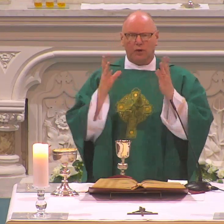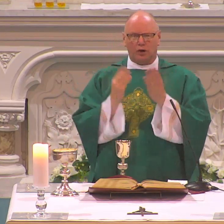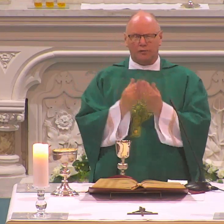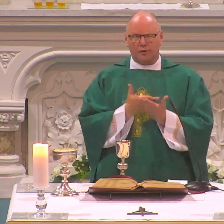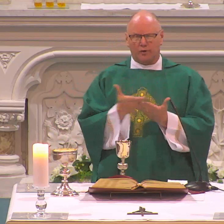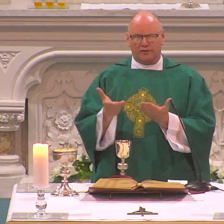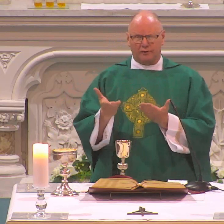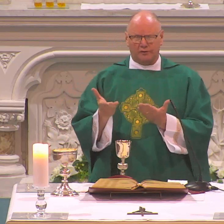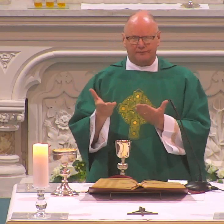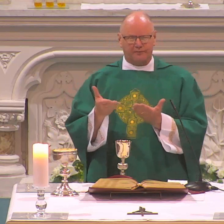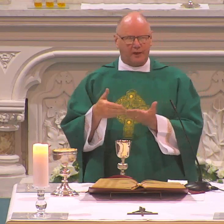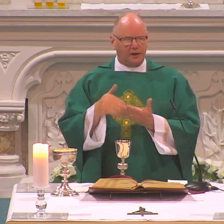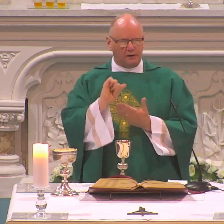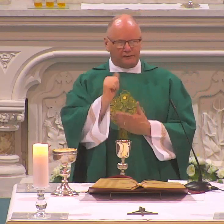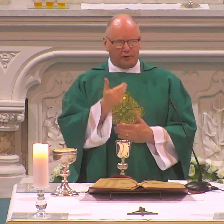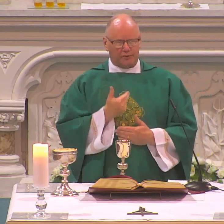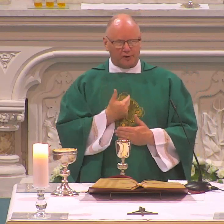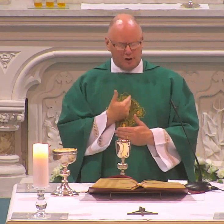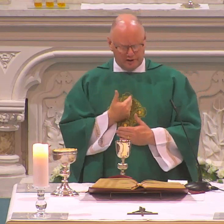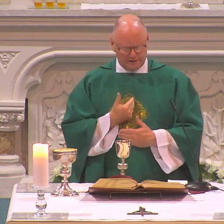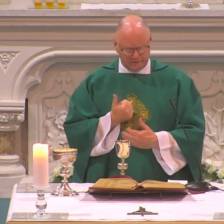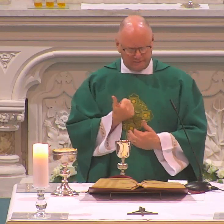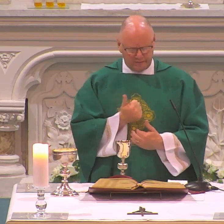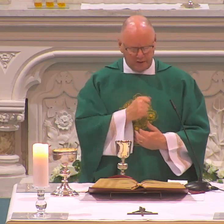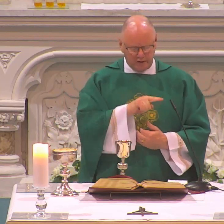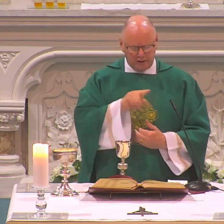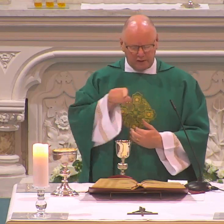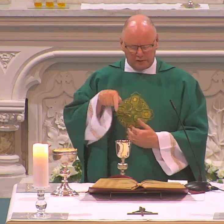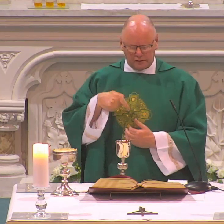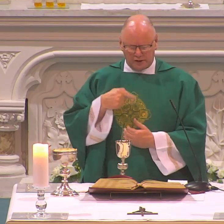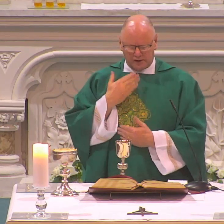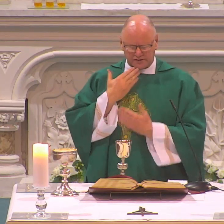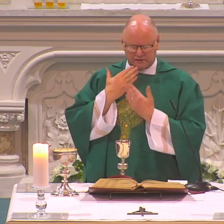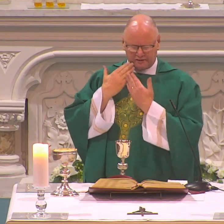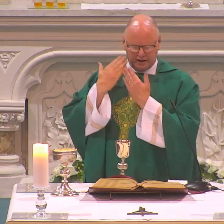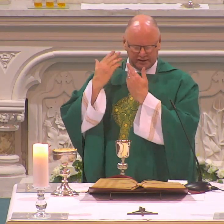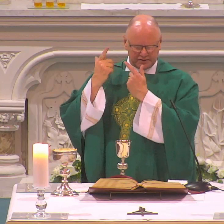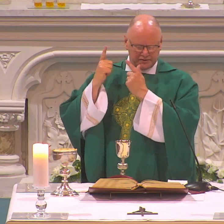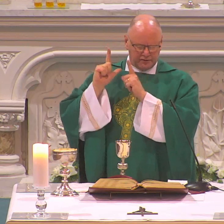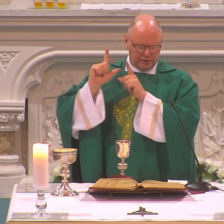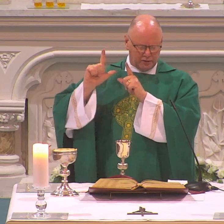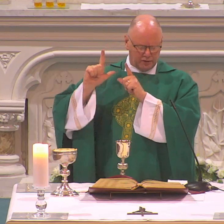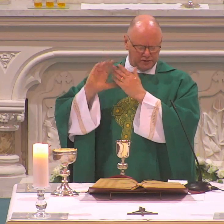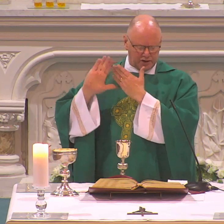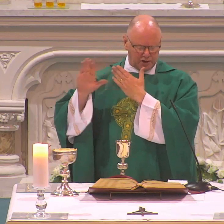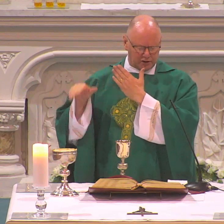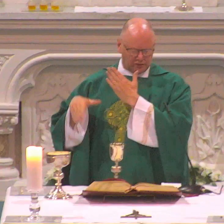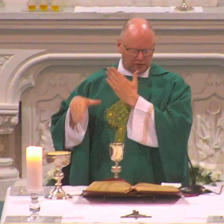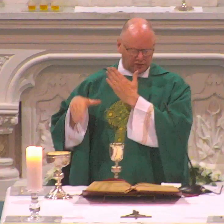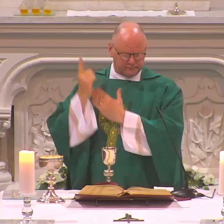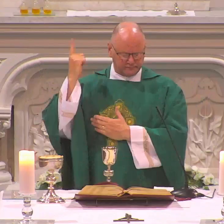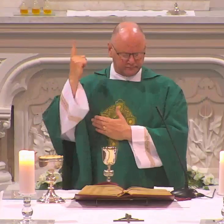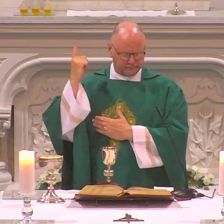The Lord be with you. Lift up your hearts. Let us give thanks to the Lord our